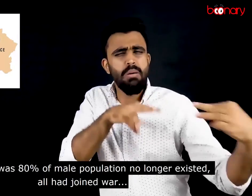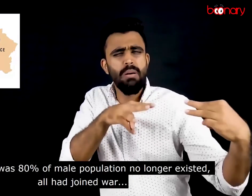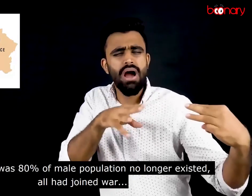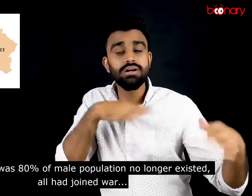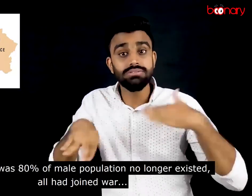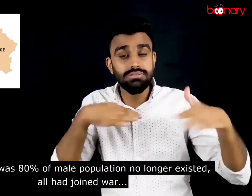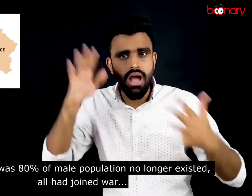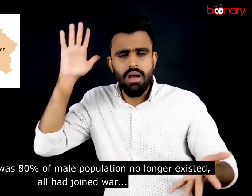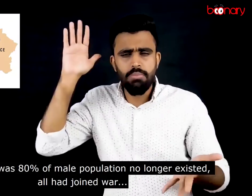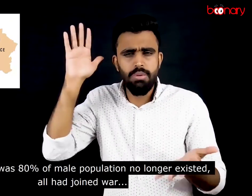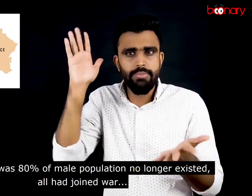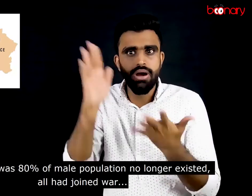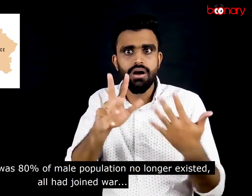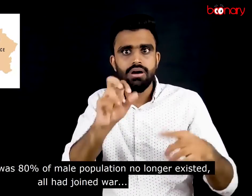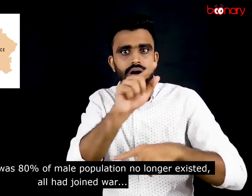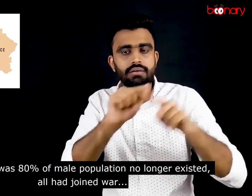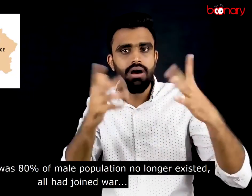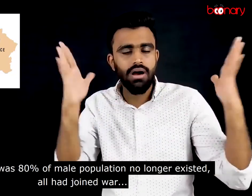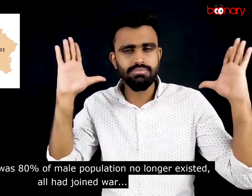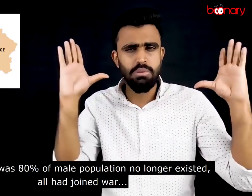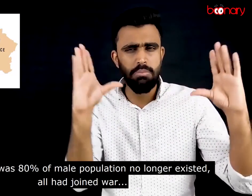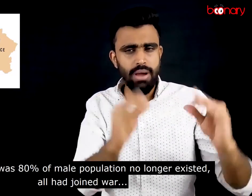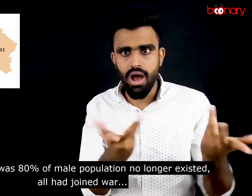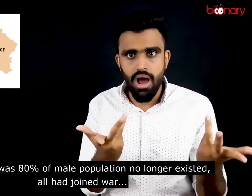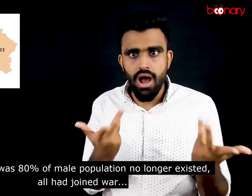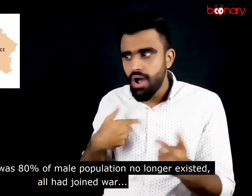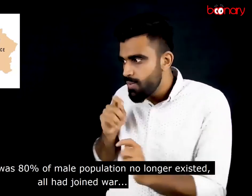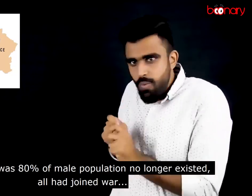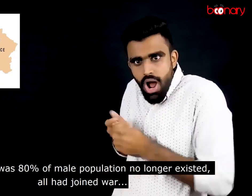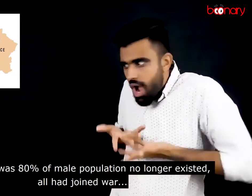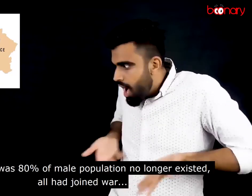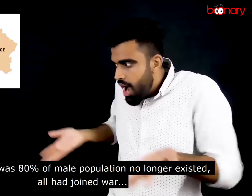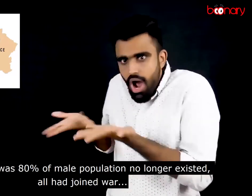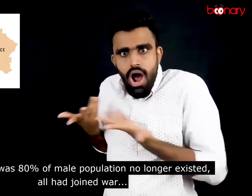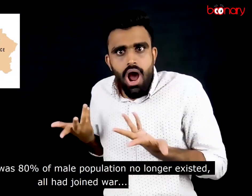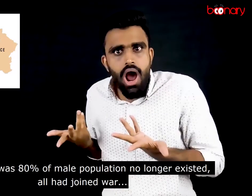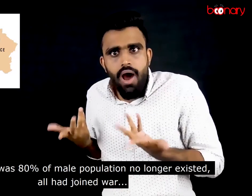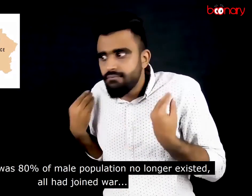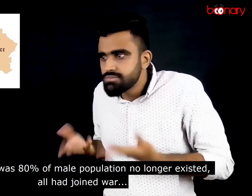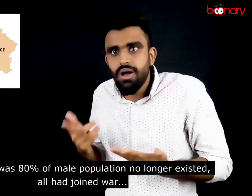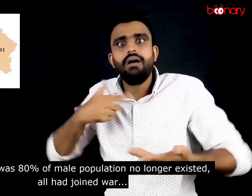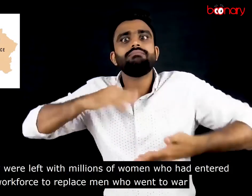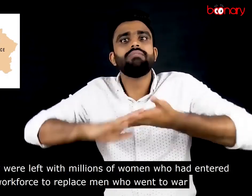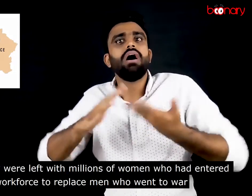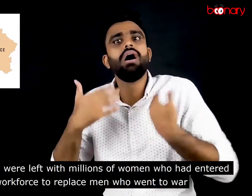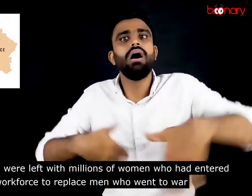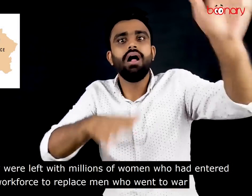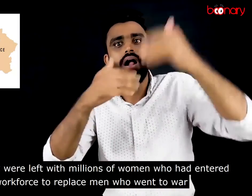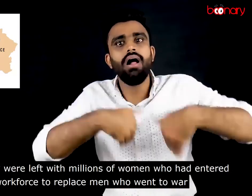was 80% of male population no longer existed. All had joined war. Hence, they were left